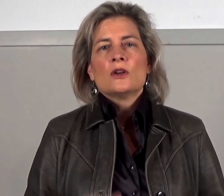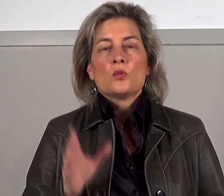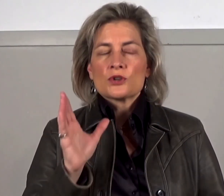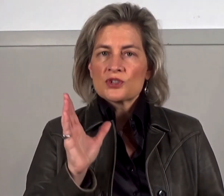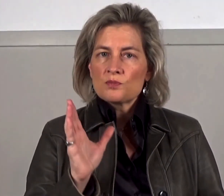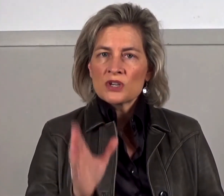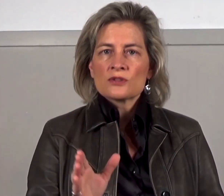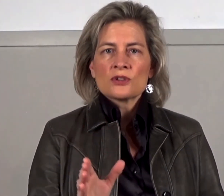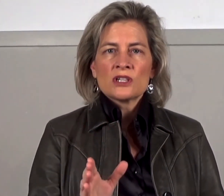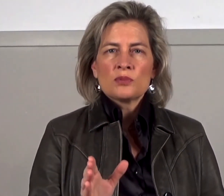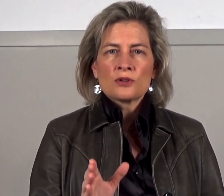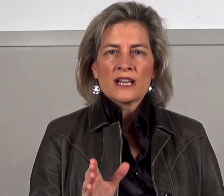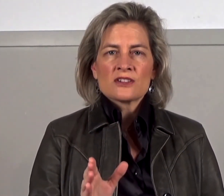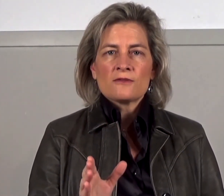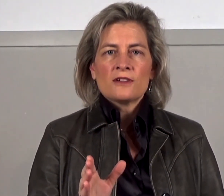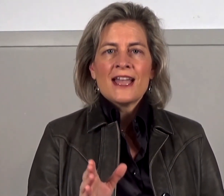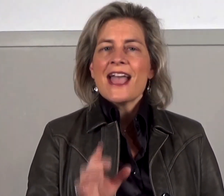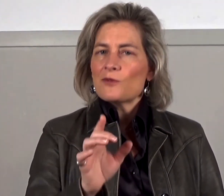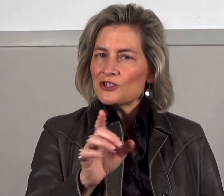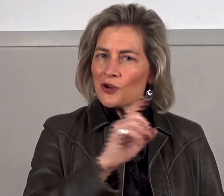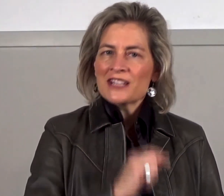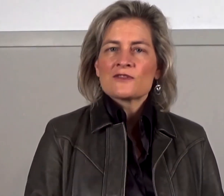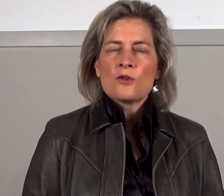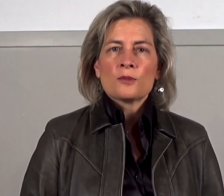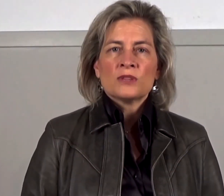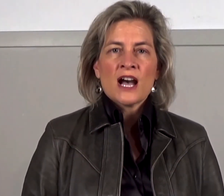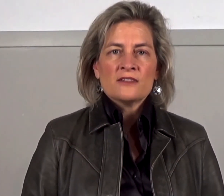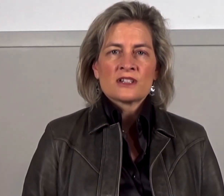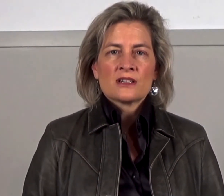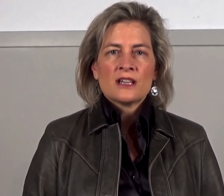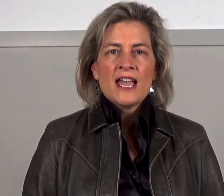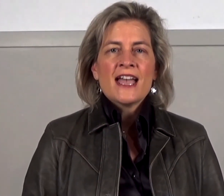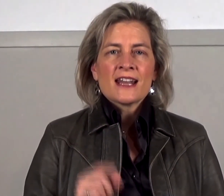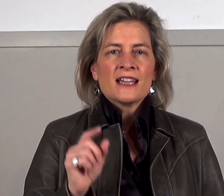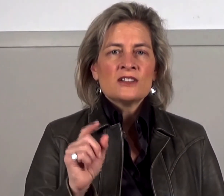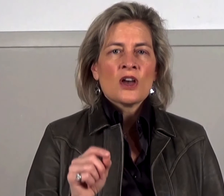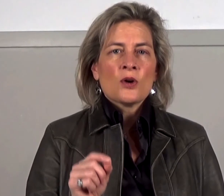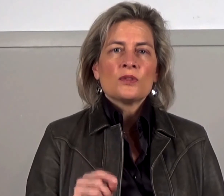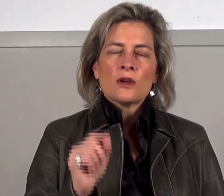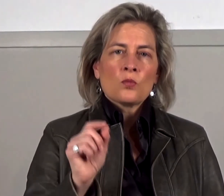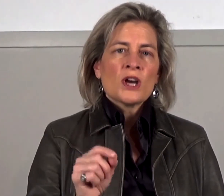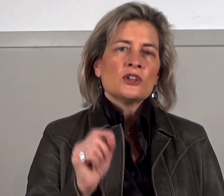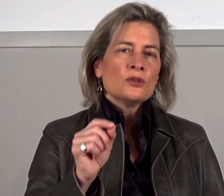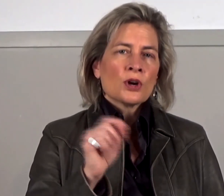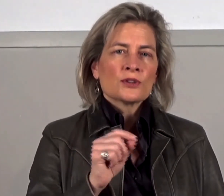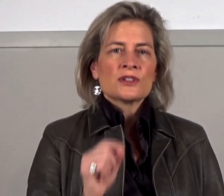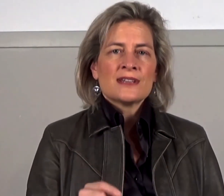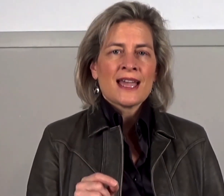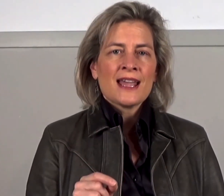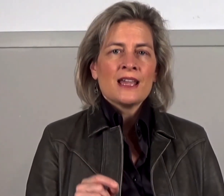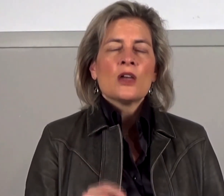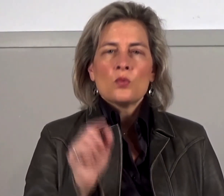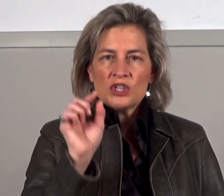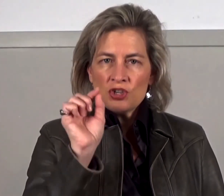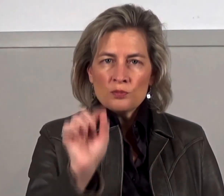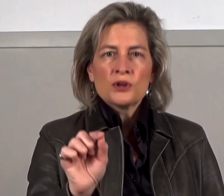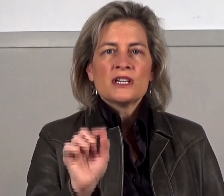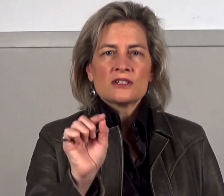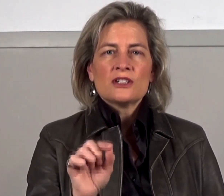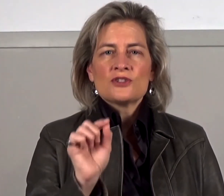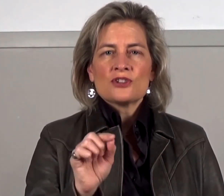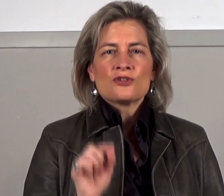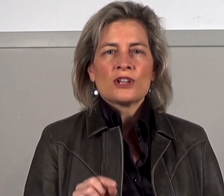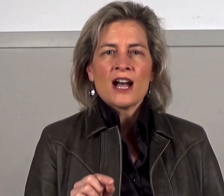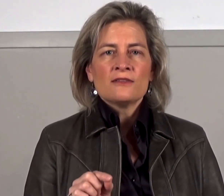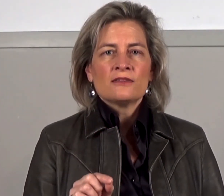inclusive, we're spiritually progressive, and we transform lives. And I know that what you heard today, when you put